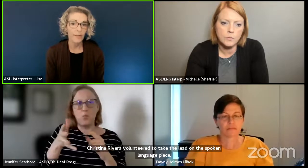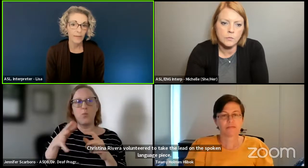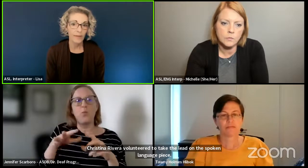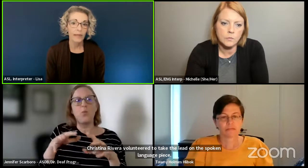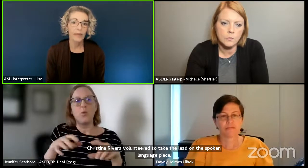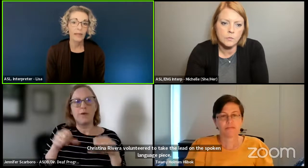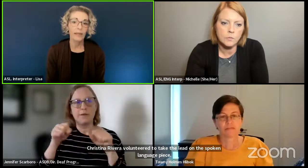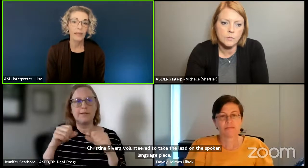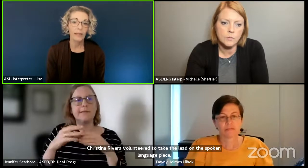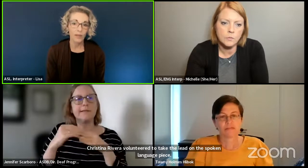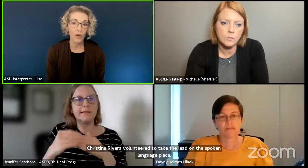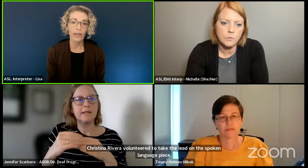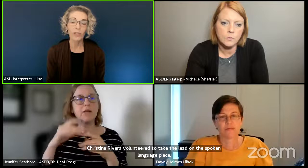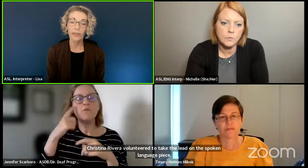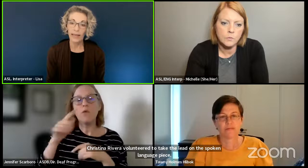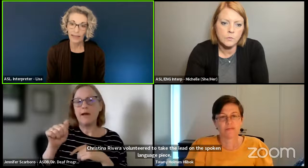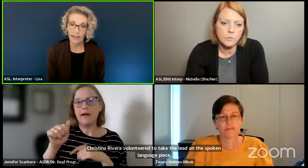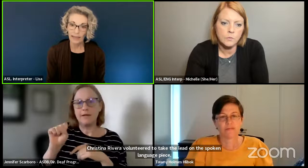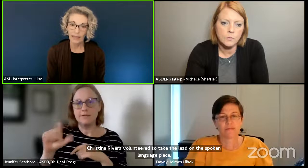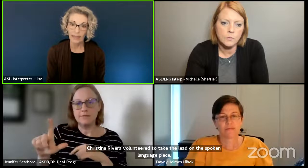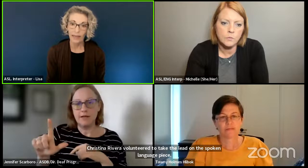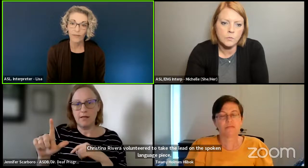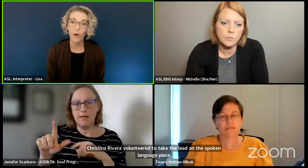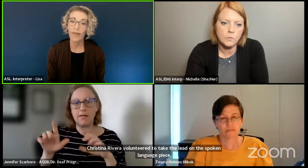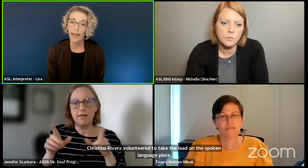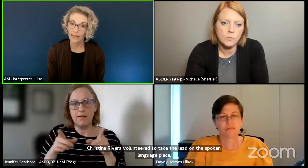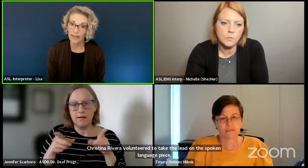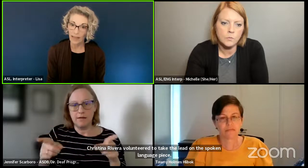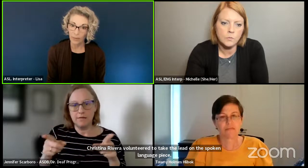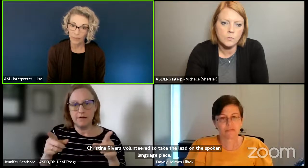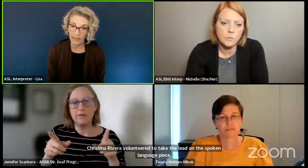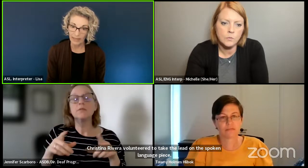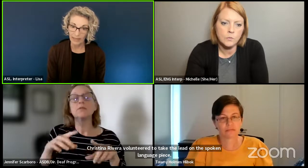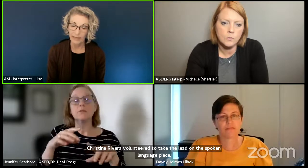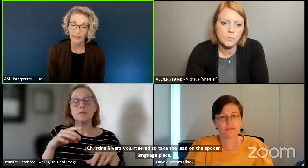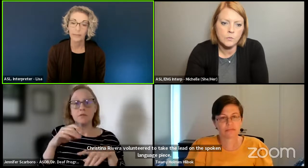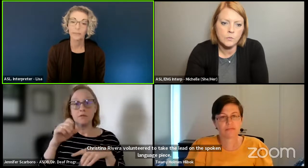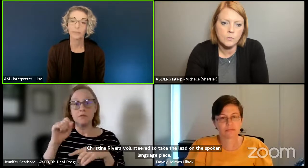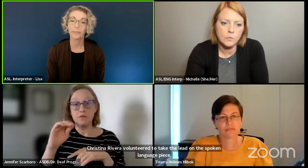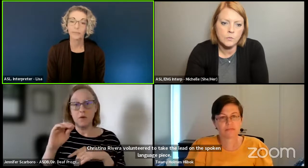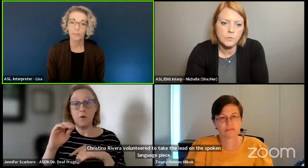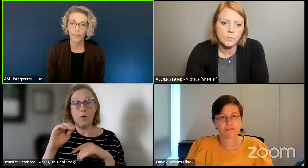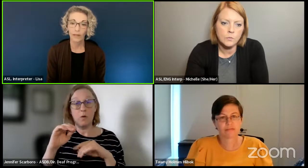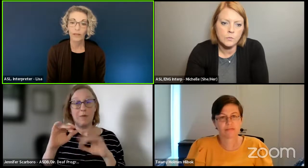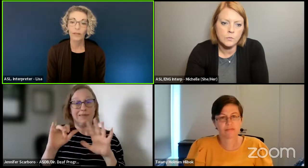Johnson is going to take the lead for the ASL piece.